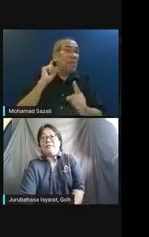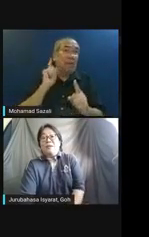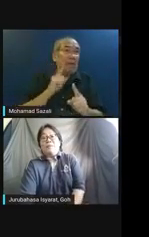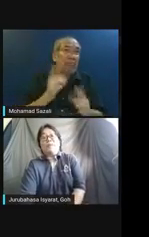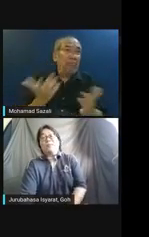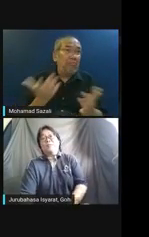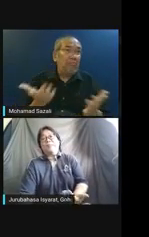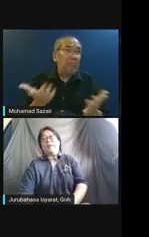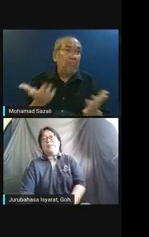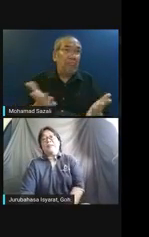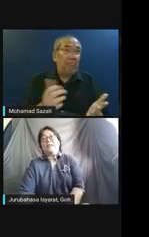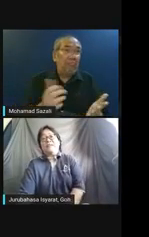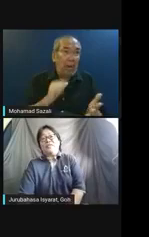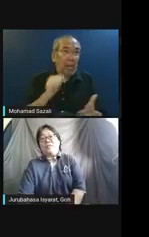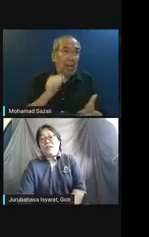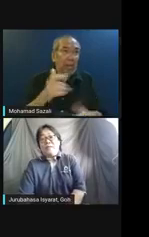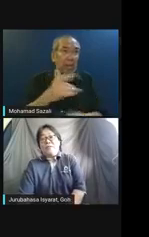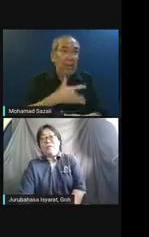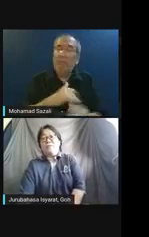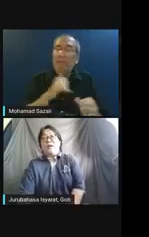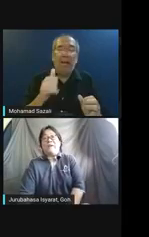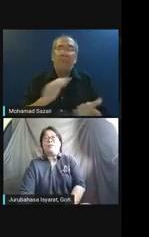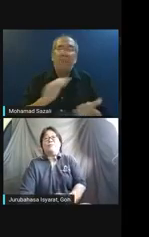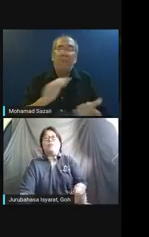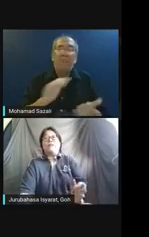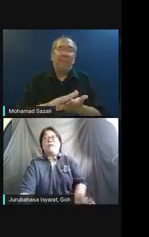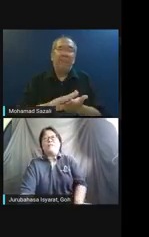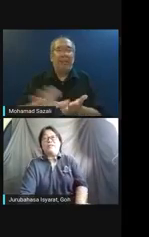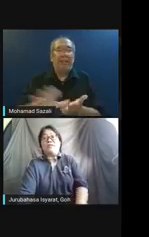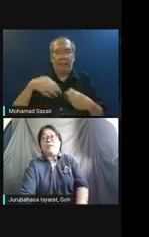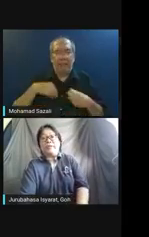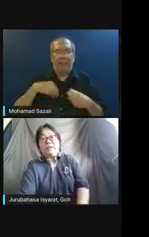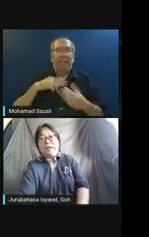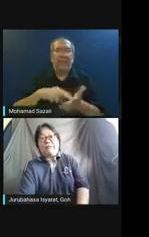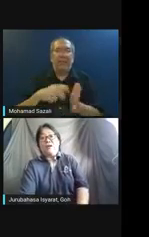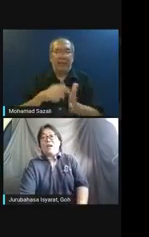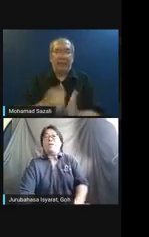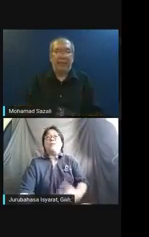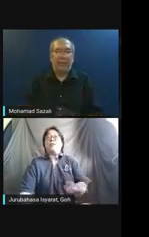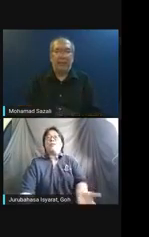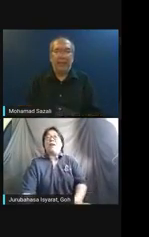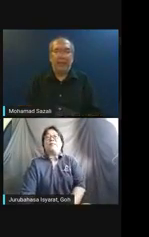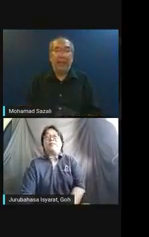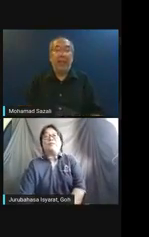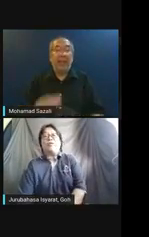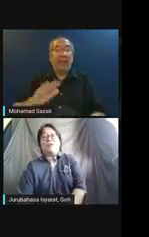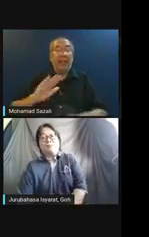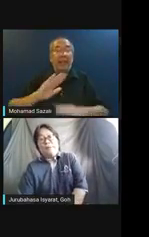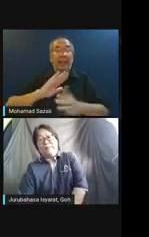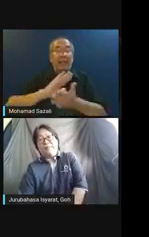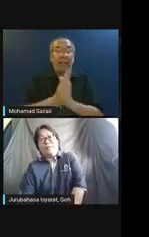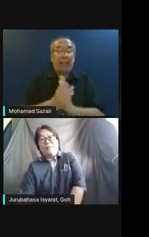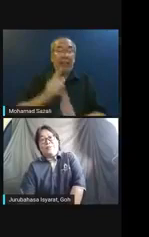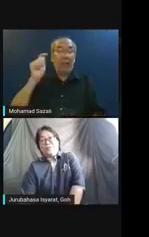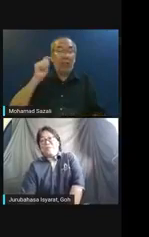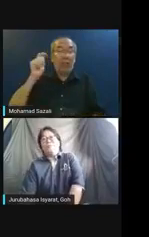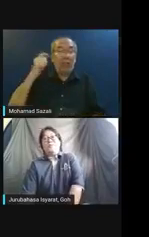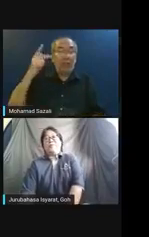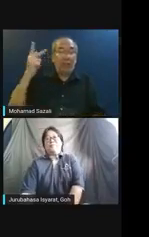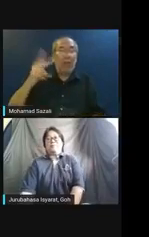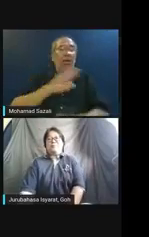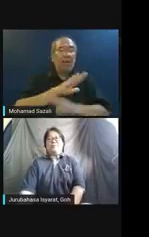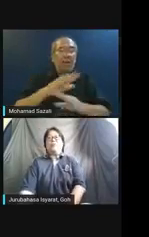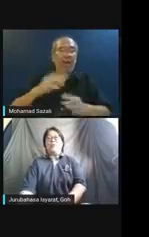peka. Because even at the international level, we have the World Federation of the Deaf and we also have the Deaf Olympic.